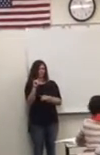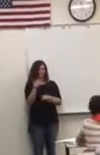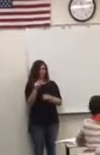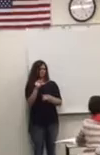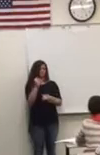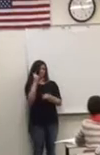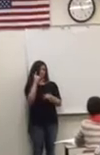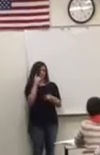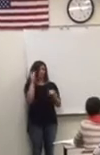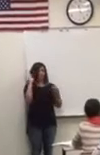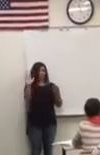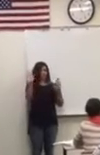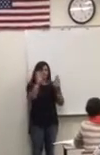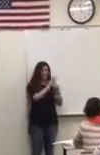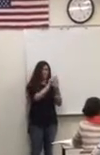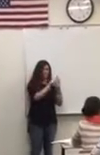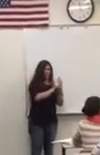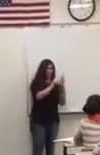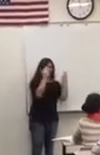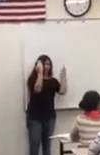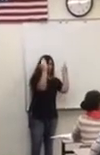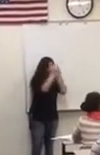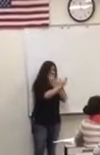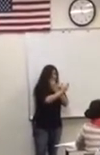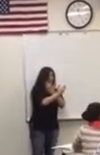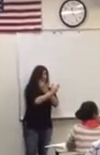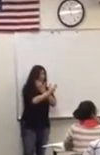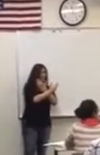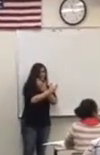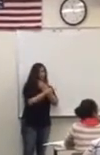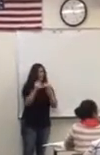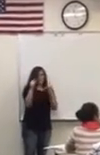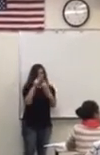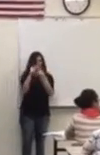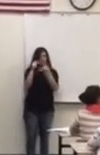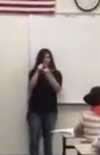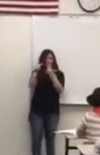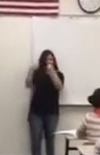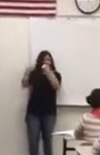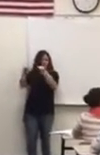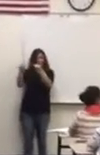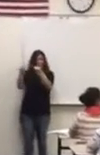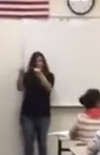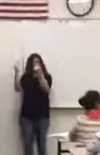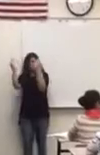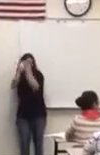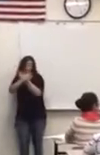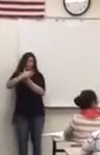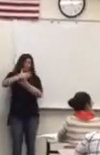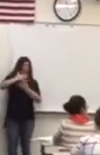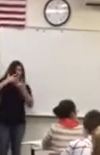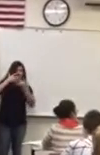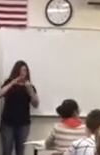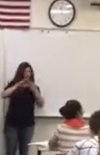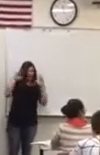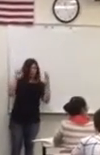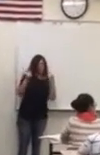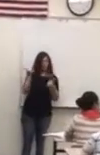background, should the words you put on that background be dark or light? Light. Very good. Follow-up question